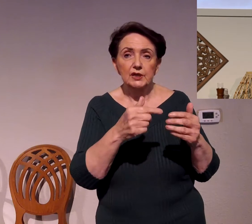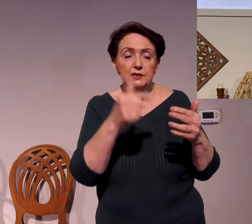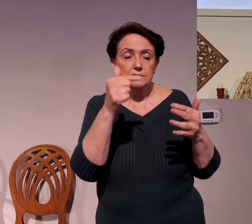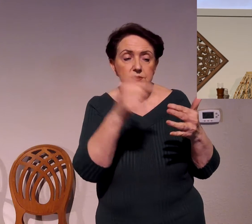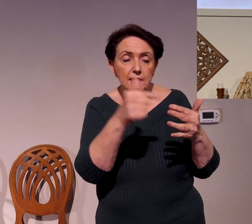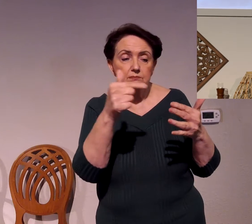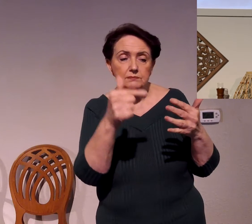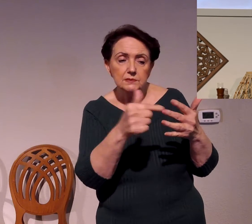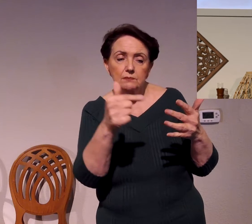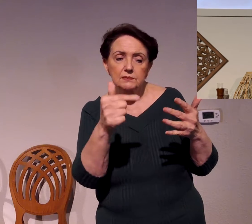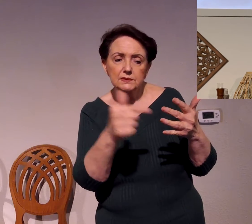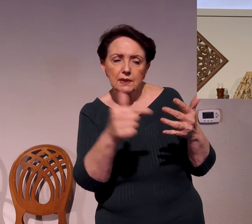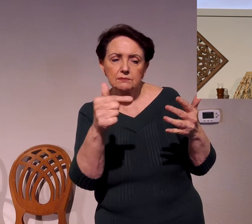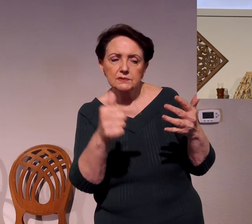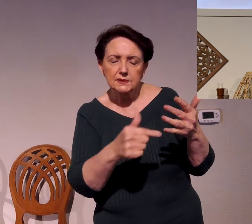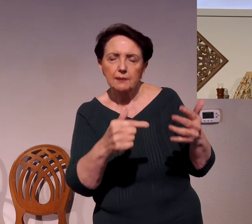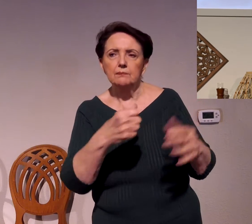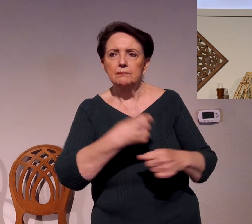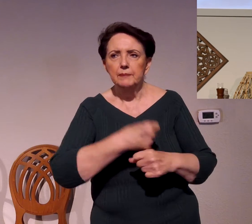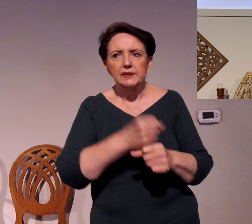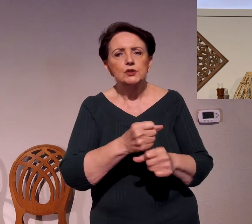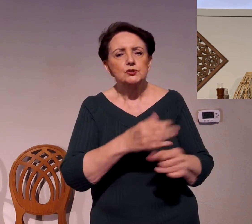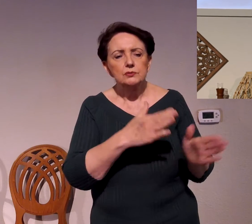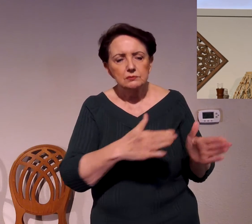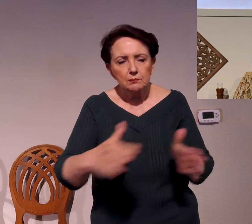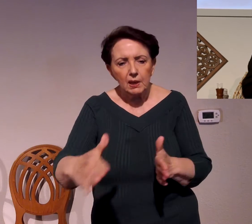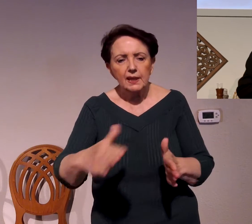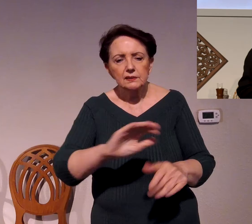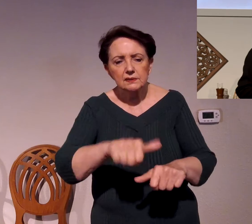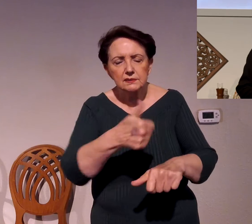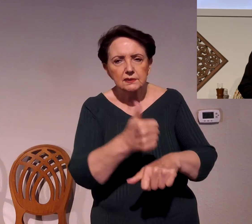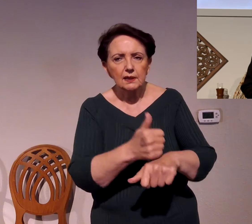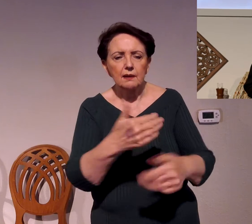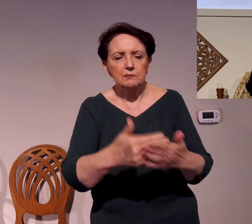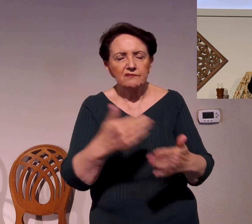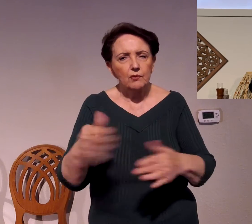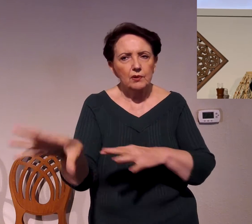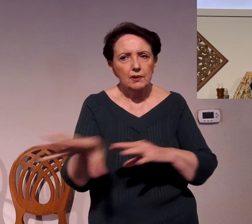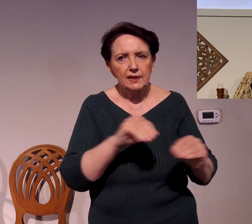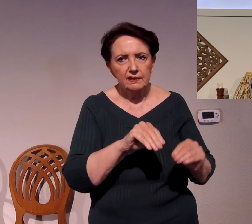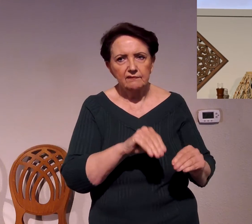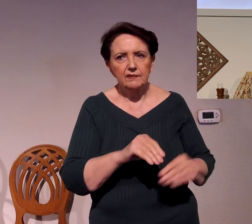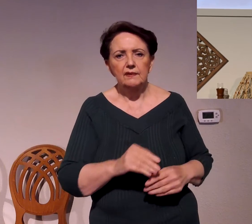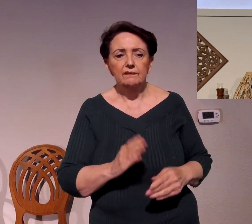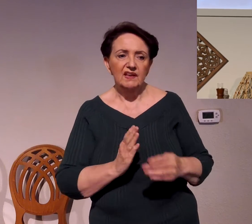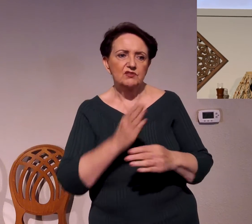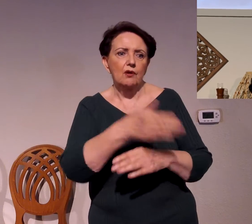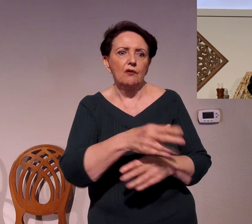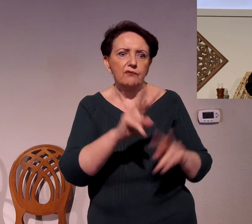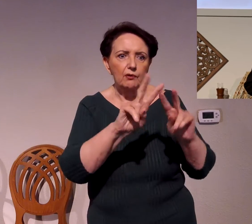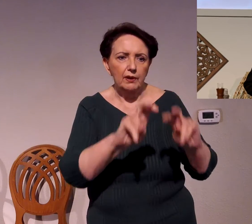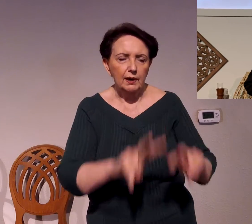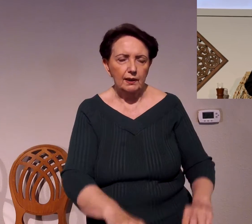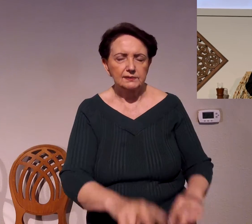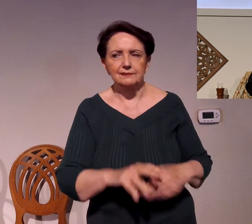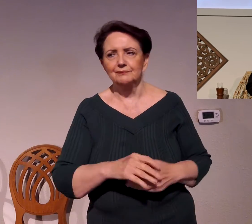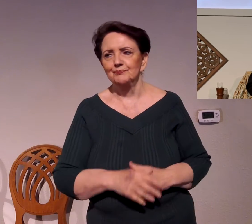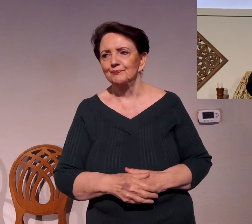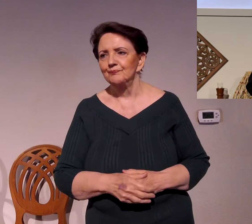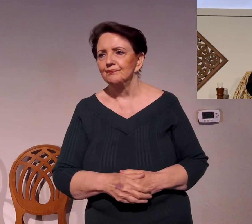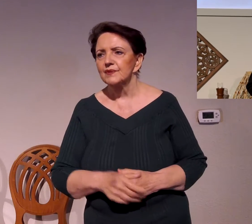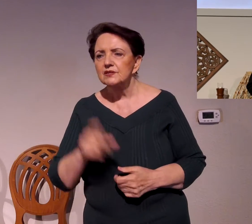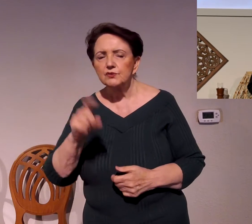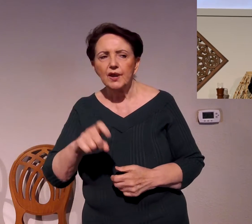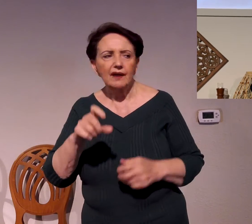have all of that in place before we leap. That is overanalyzing. So we have to educate